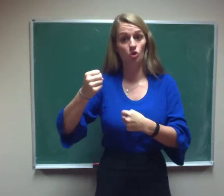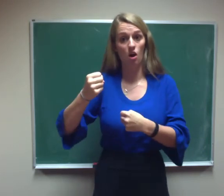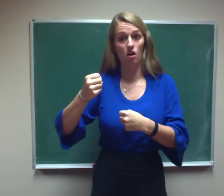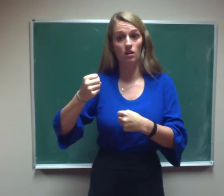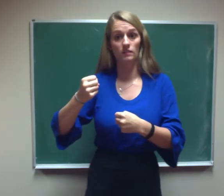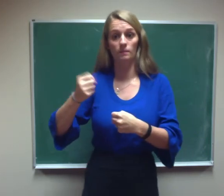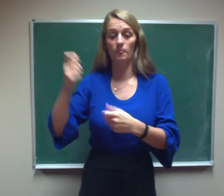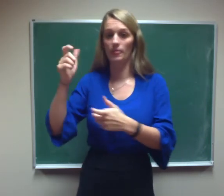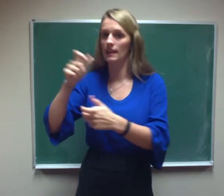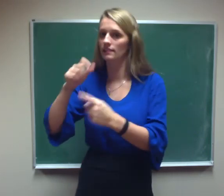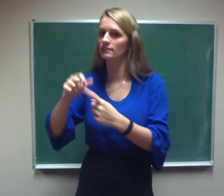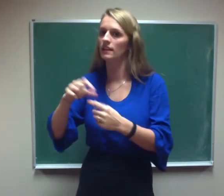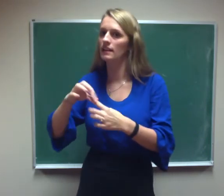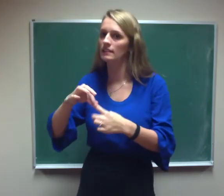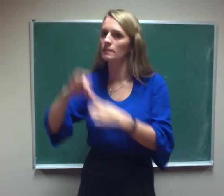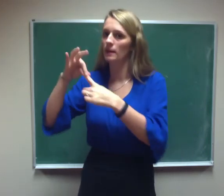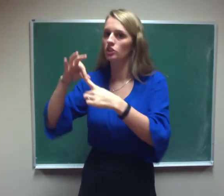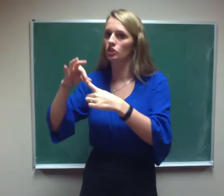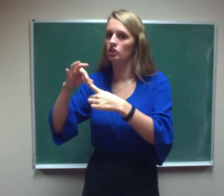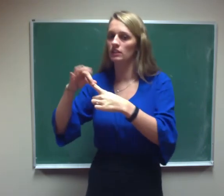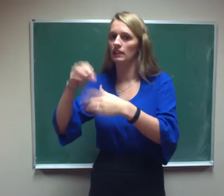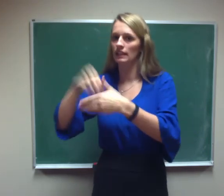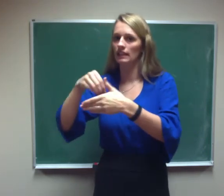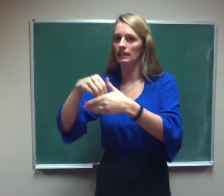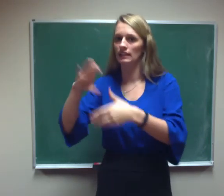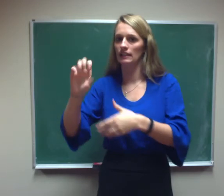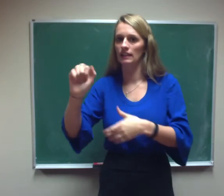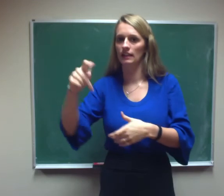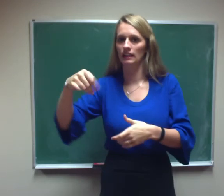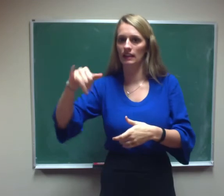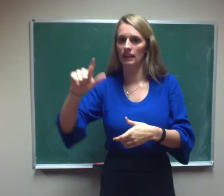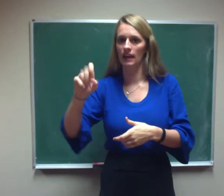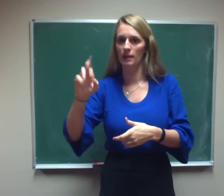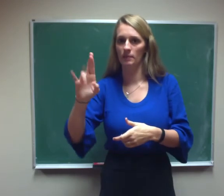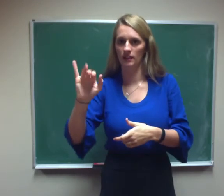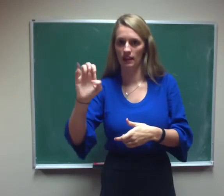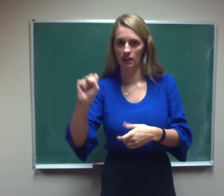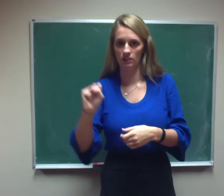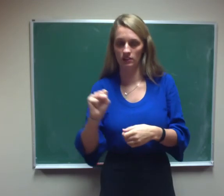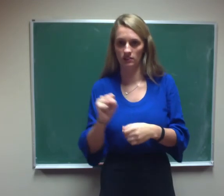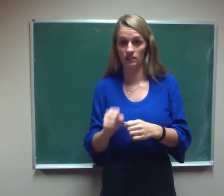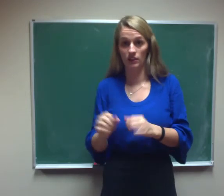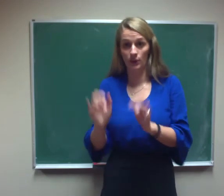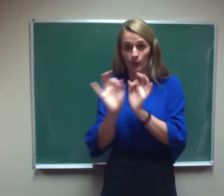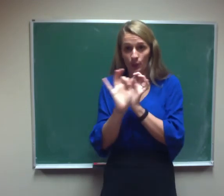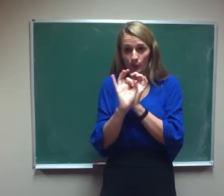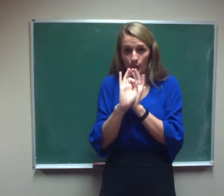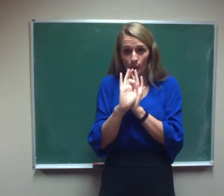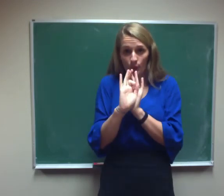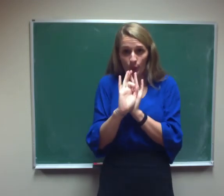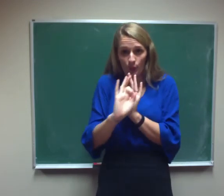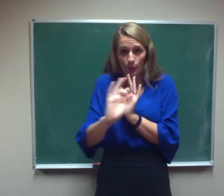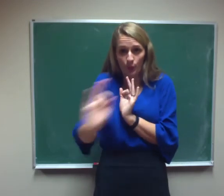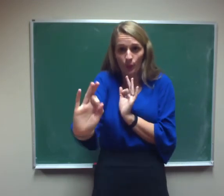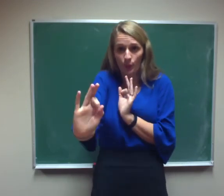to be small microscopic tubes that consist of only one thin layer of cells. Because they're so small and